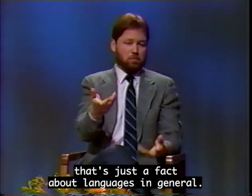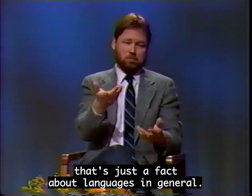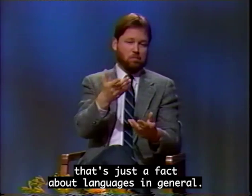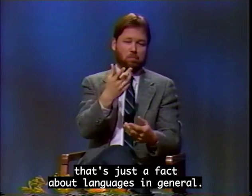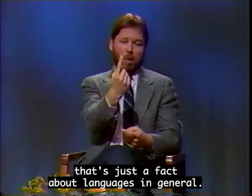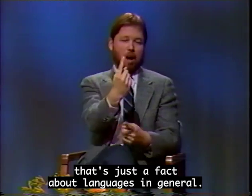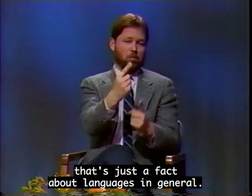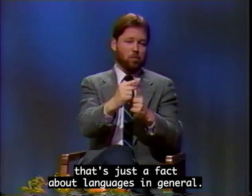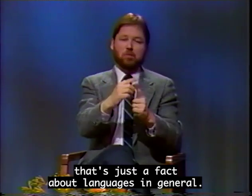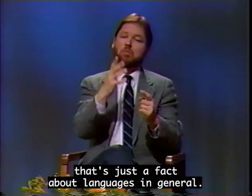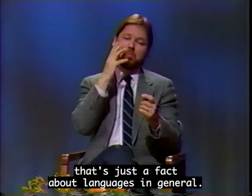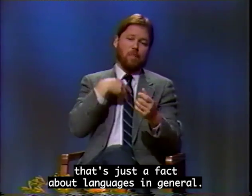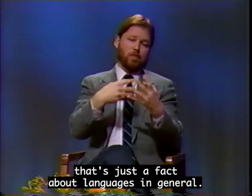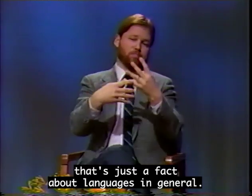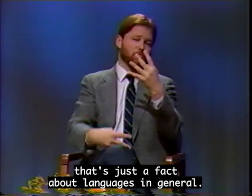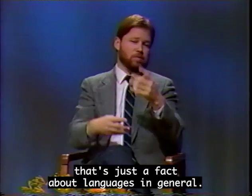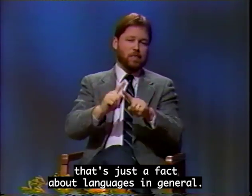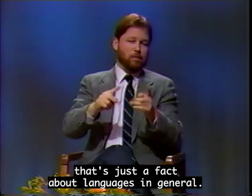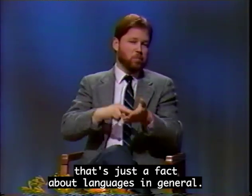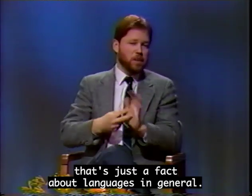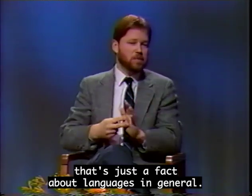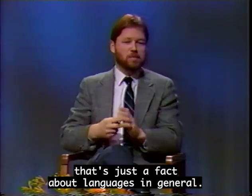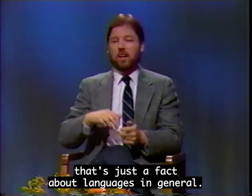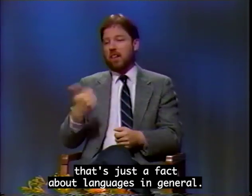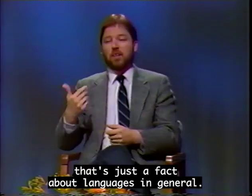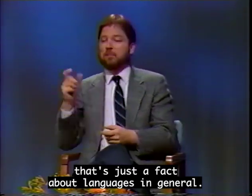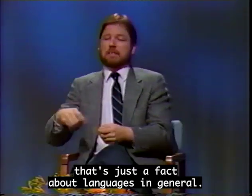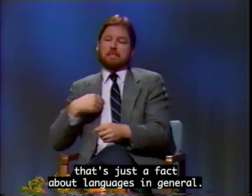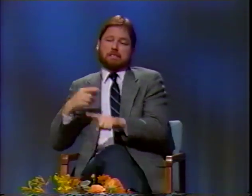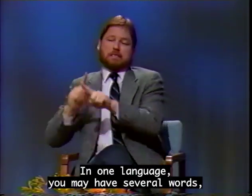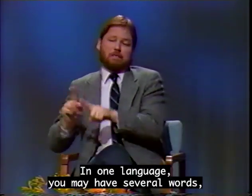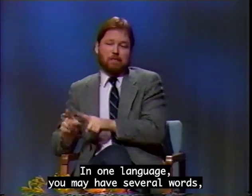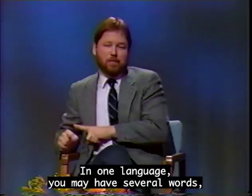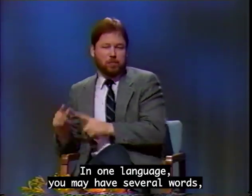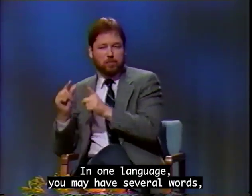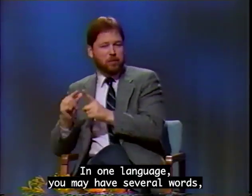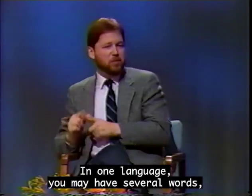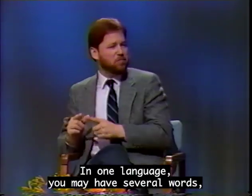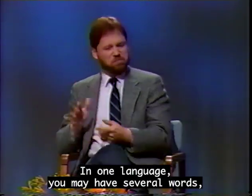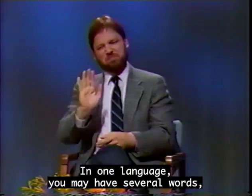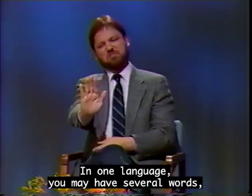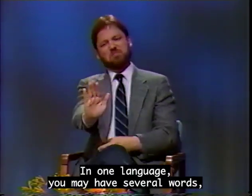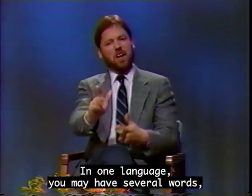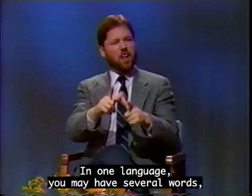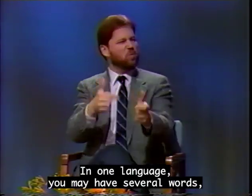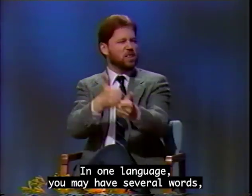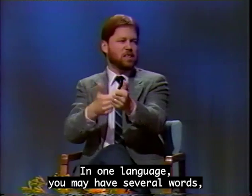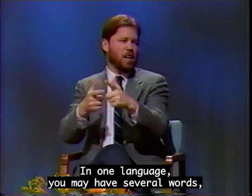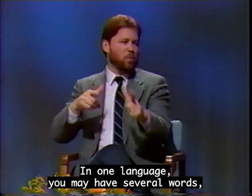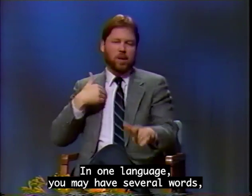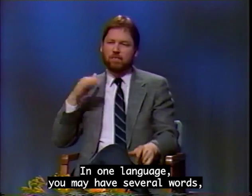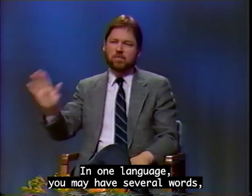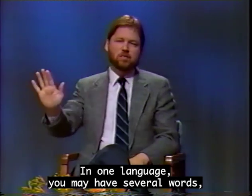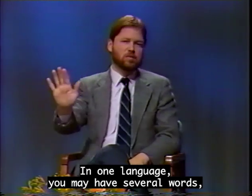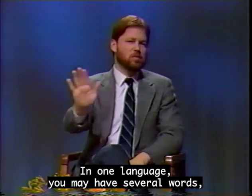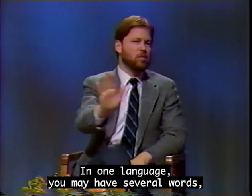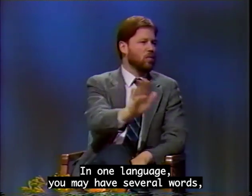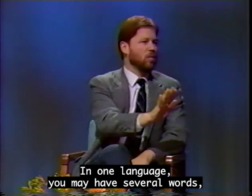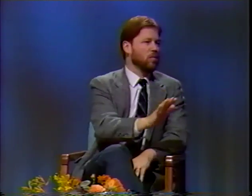that's just a fact about languages in general. In one language, you may have several words or